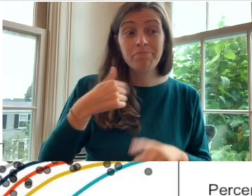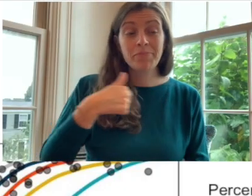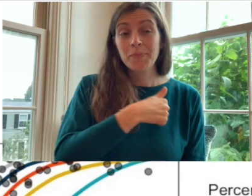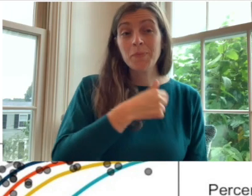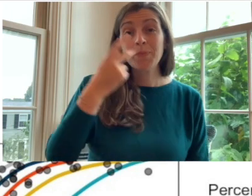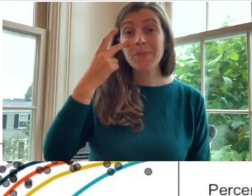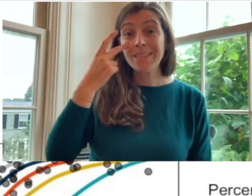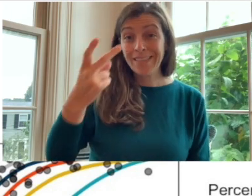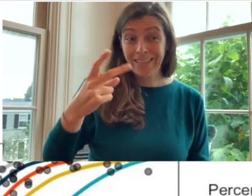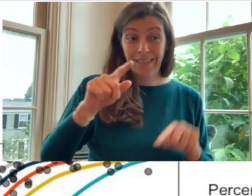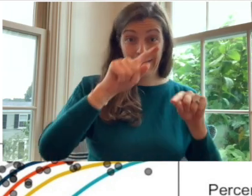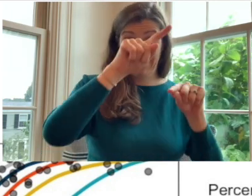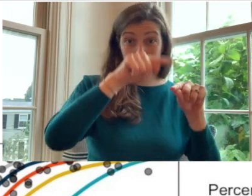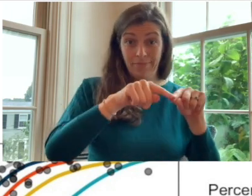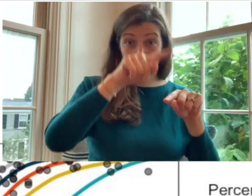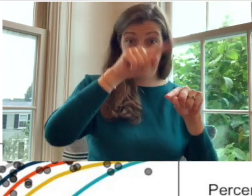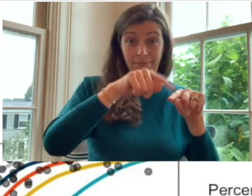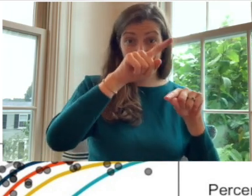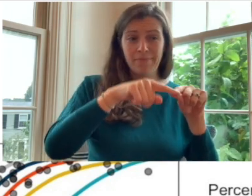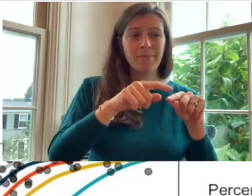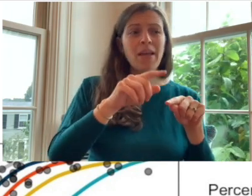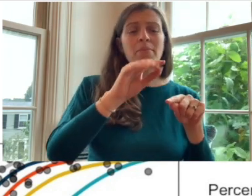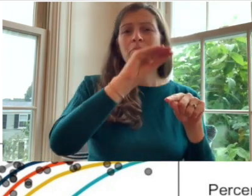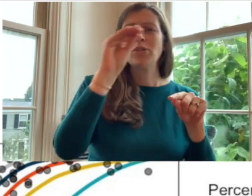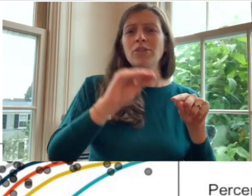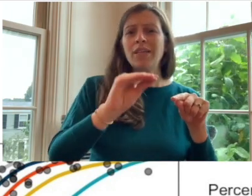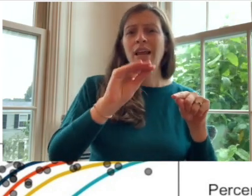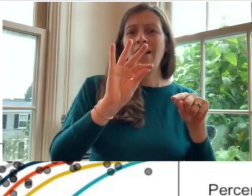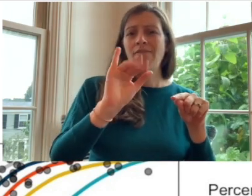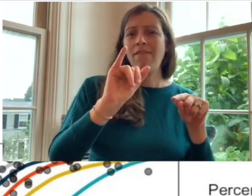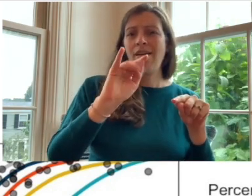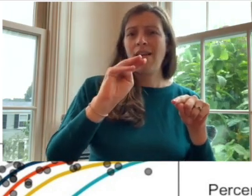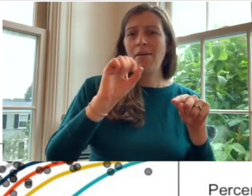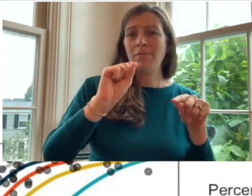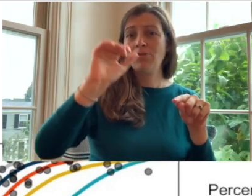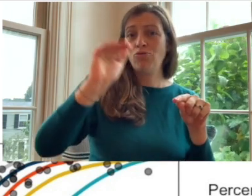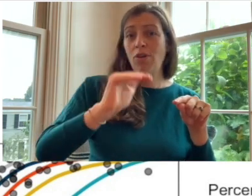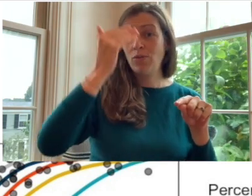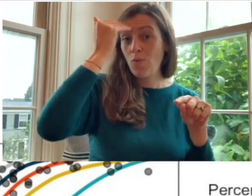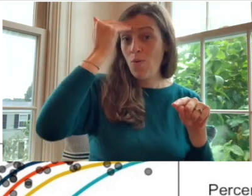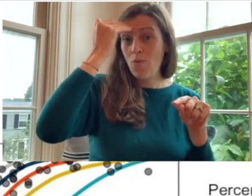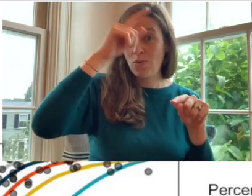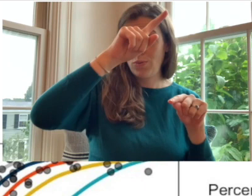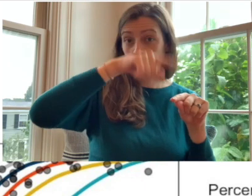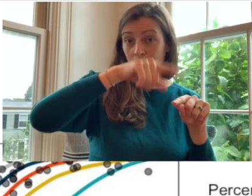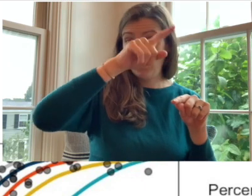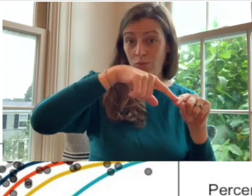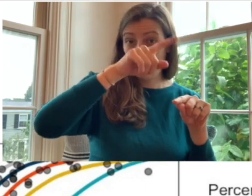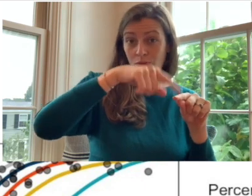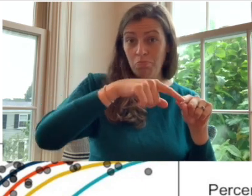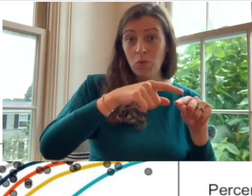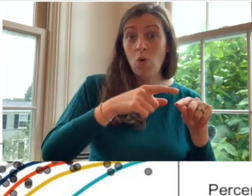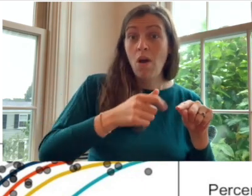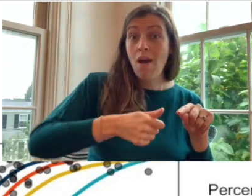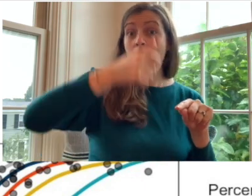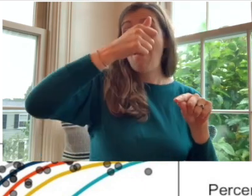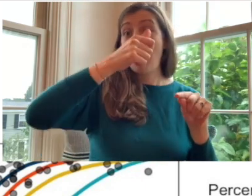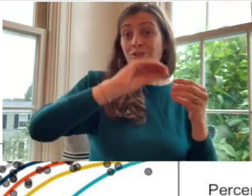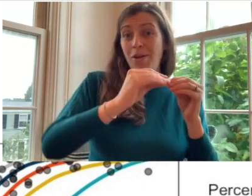So I'm focusing now on vocabulary data. What you can see on the y-axis is the number of items the child